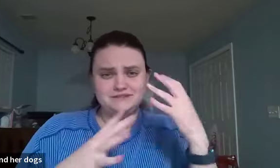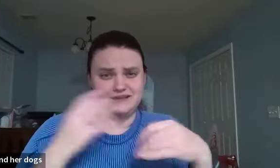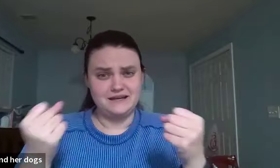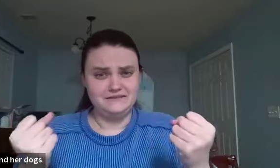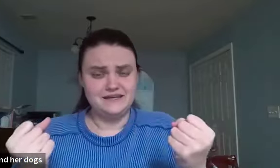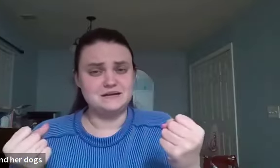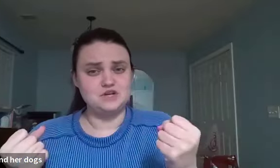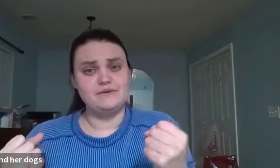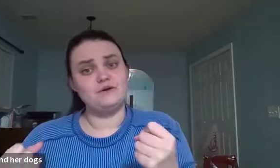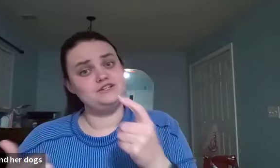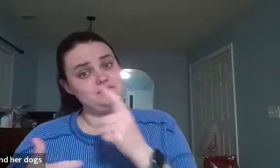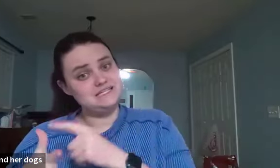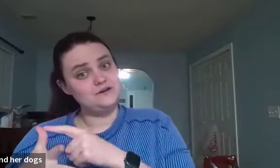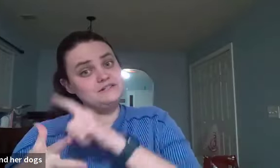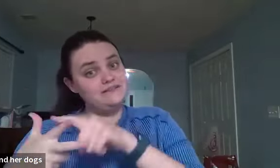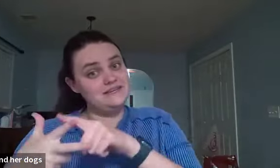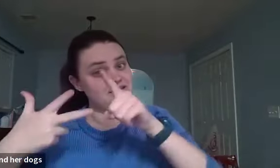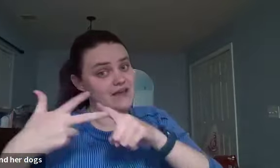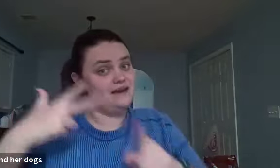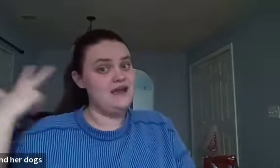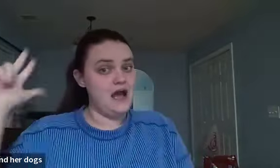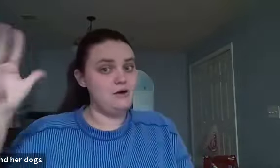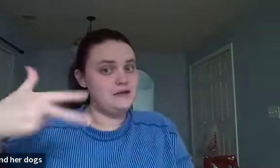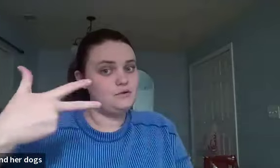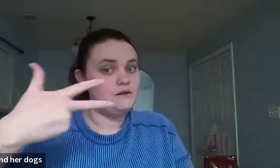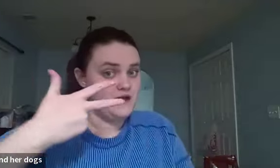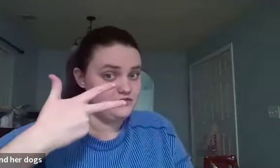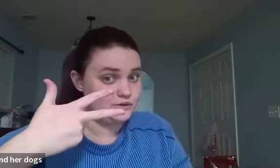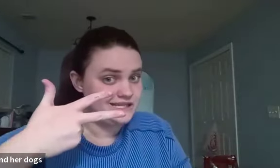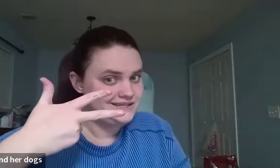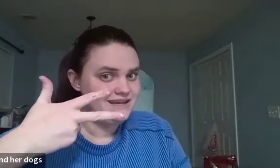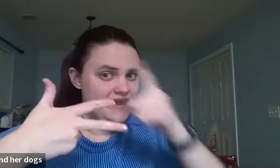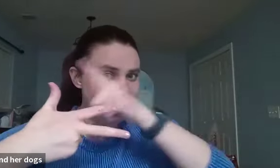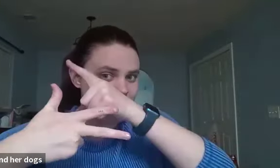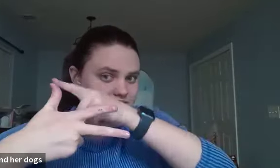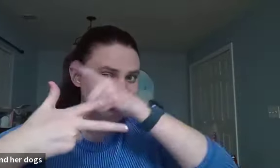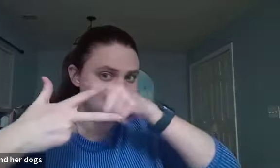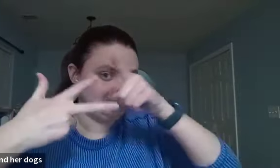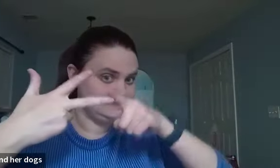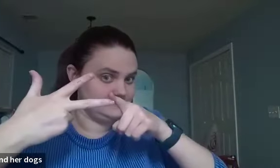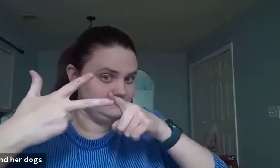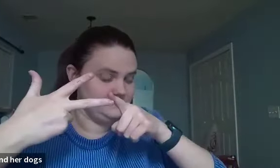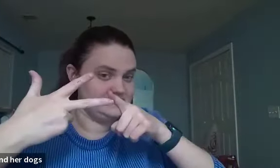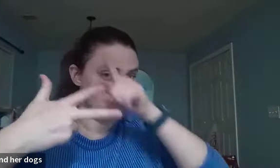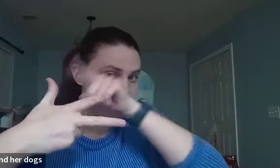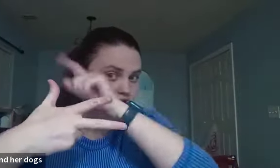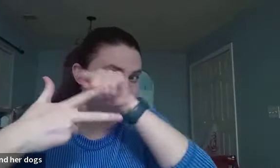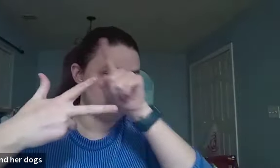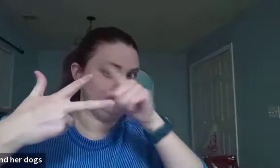I'm signing things and I'm talking about we're going to do this first, then this, then that. I'll like pull up that 3 and I go tick, tick, tick. Like it's like my checklist kind